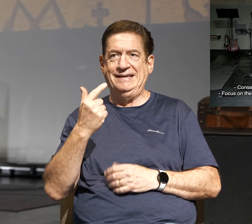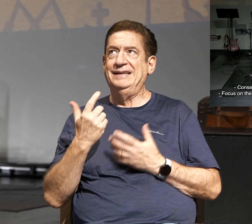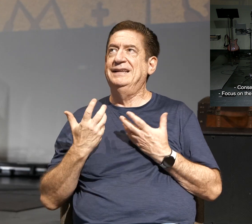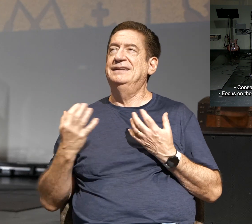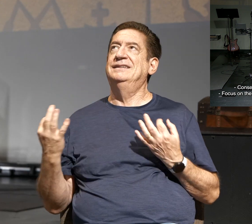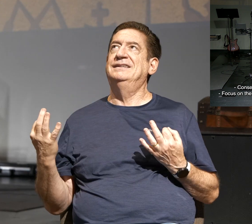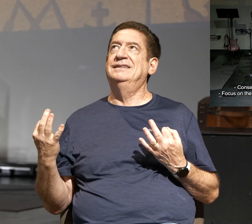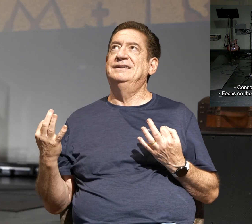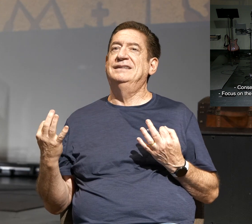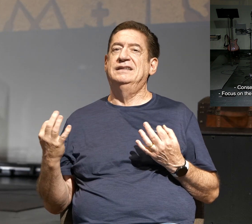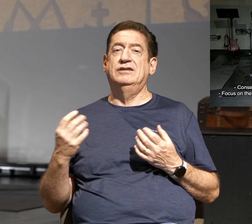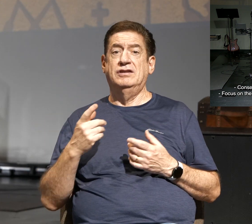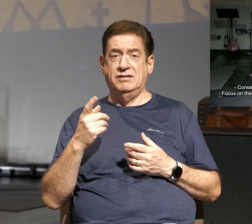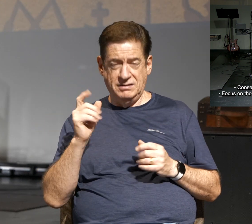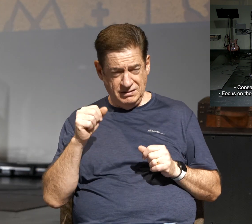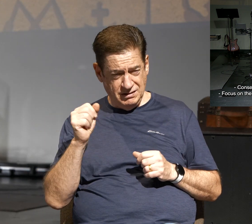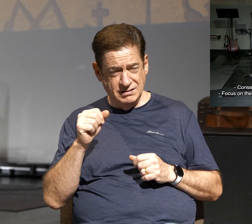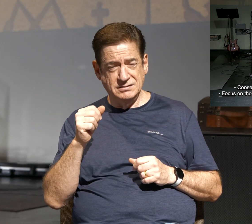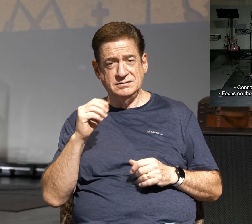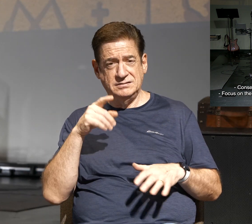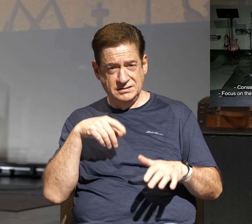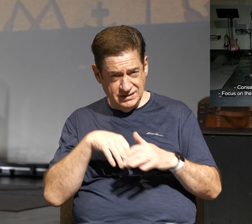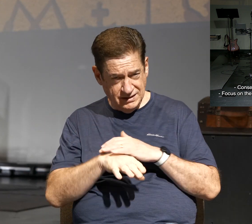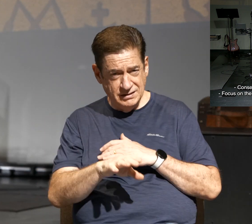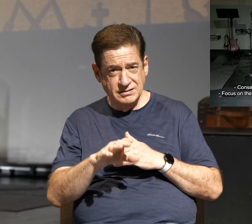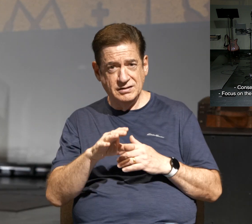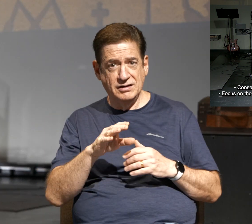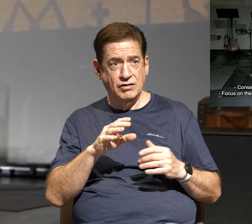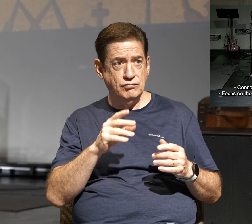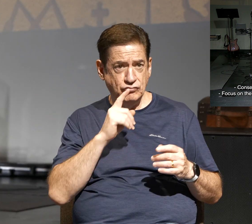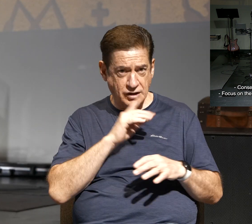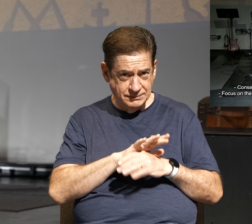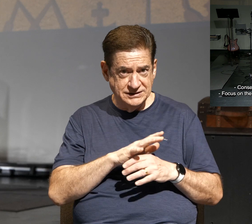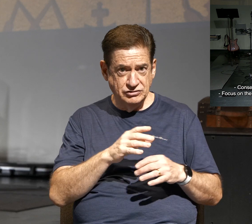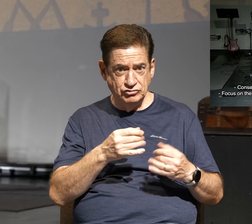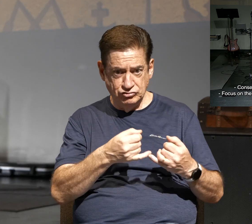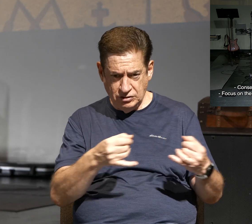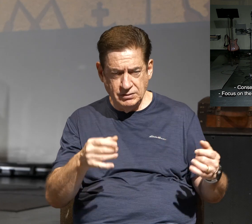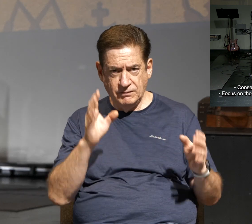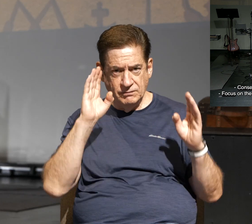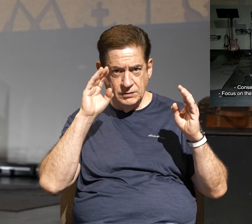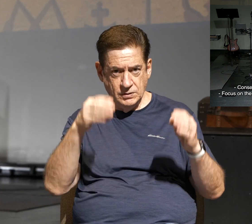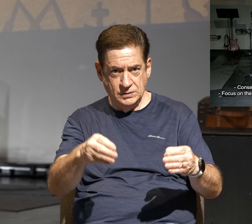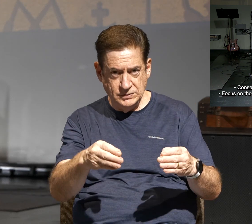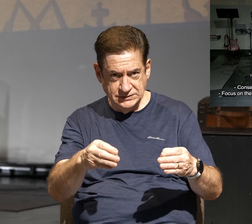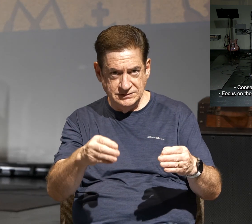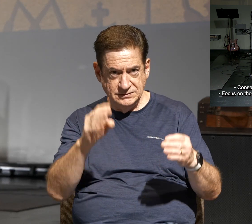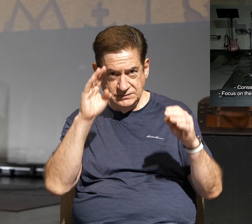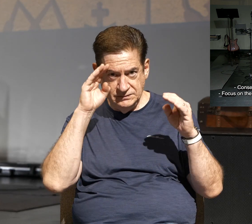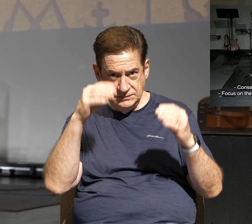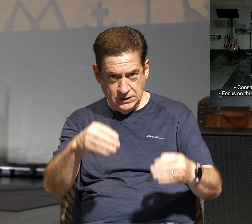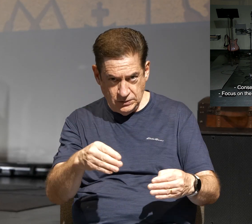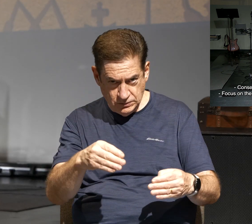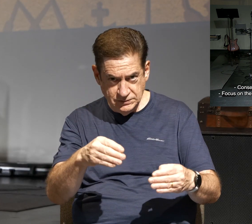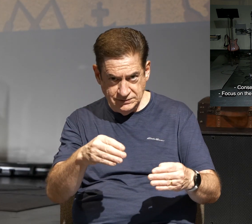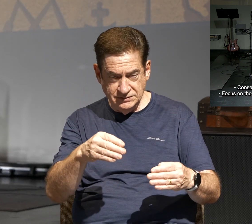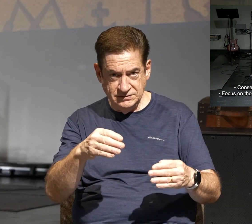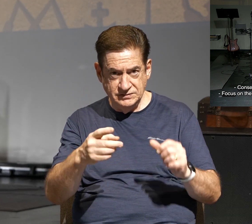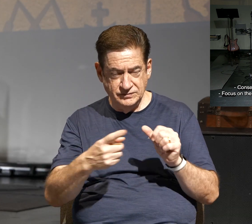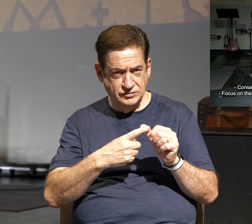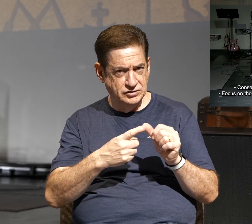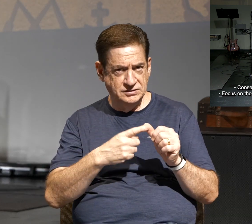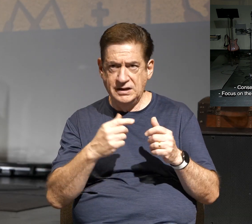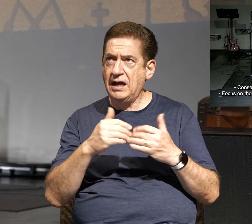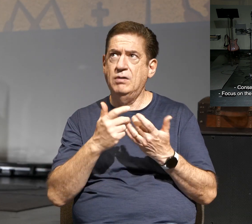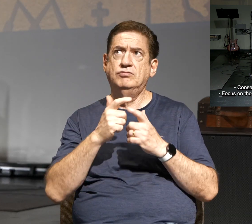They're heading into the promised land. They're going to cross the Jordan River. He's saying, hey, focus. Focus on how